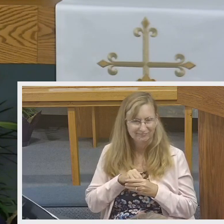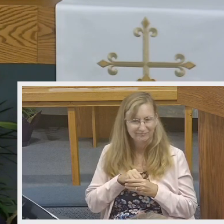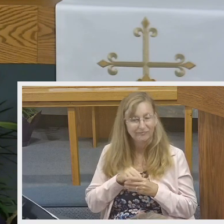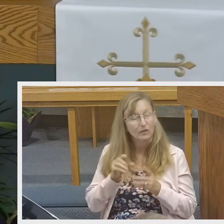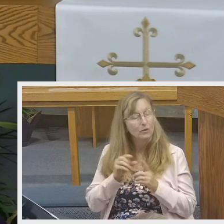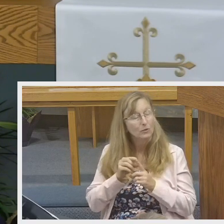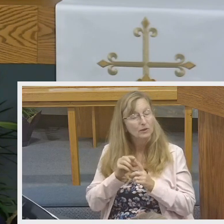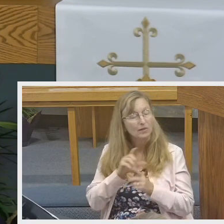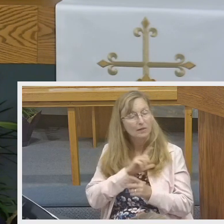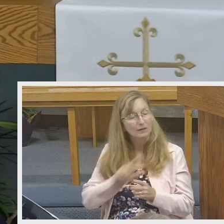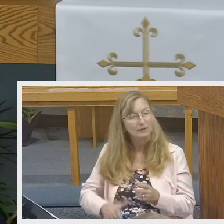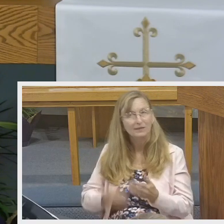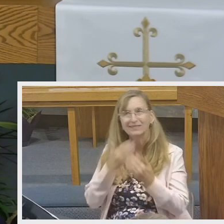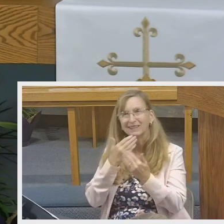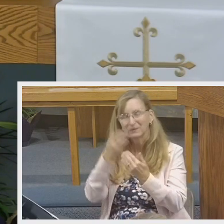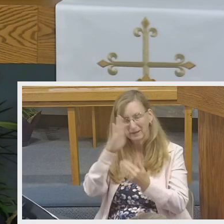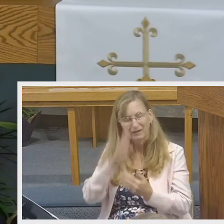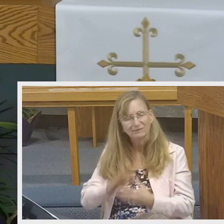Lord.